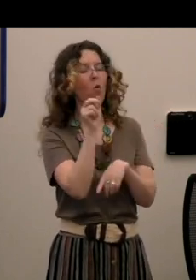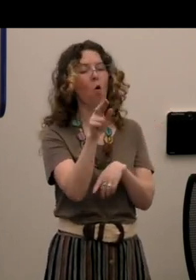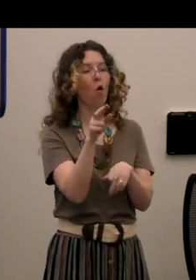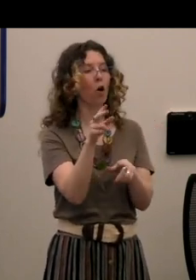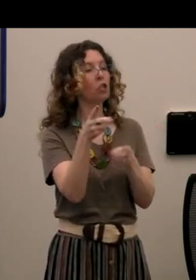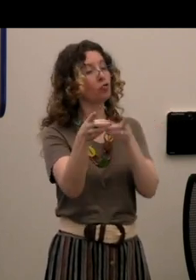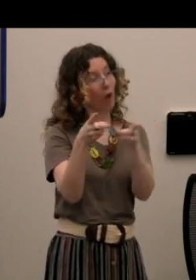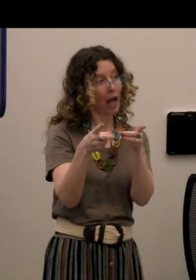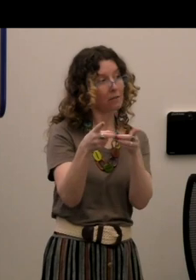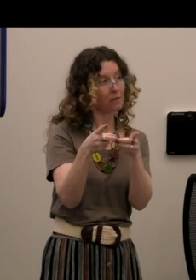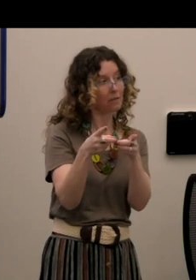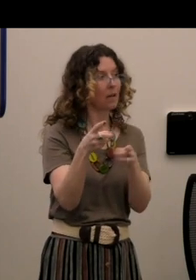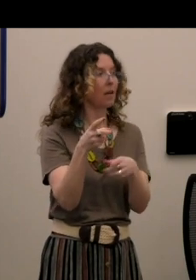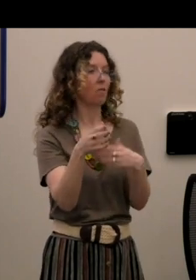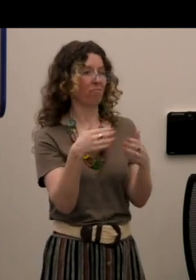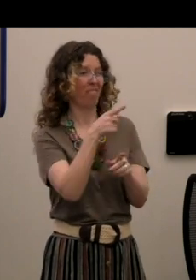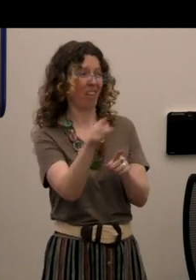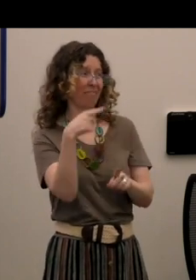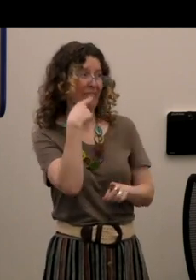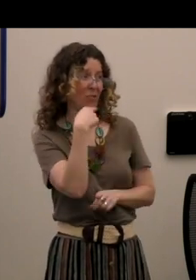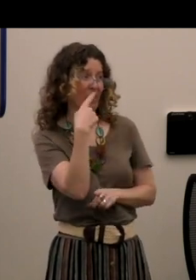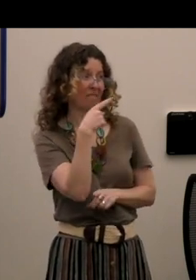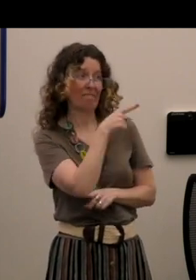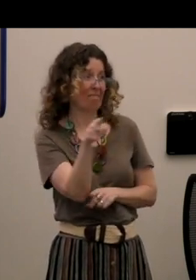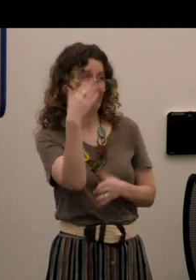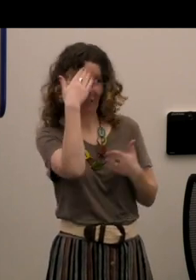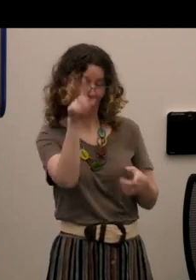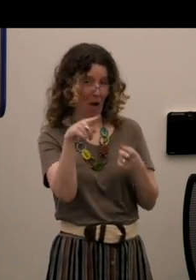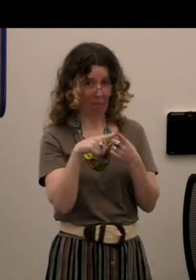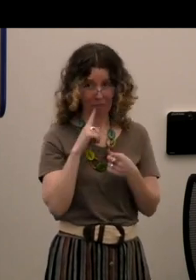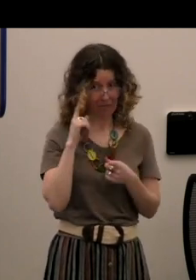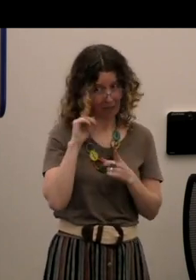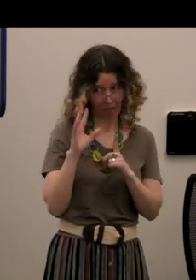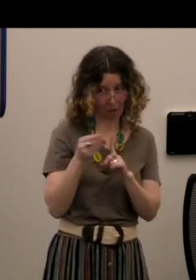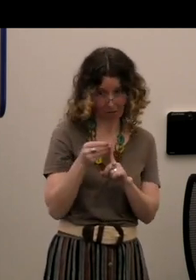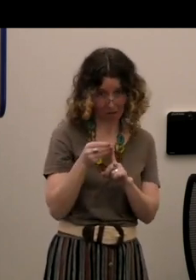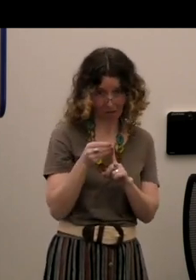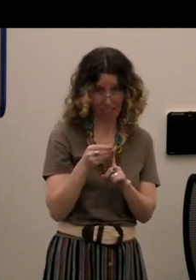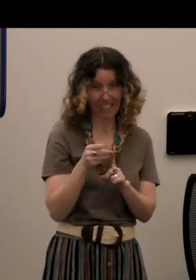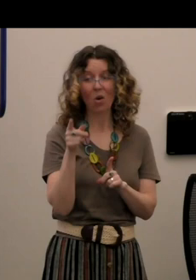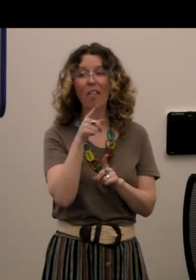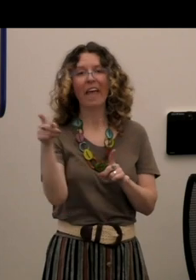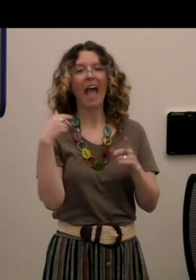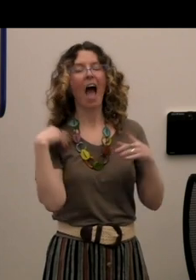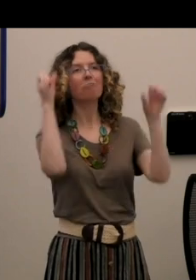write the movies or write the script or the directors, these are hearing individuals. They don't know much about deaf